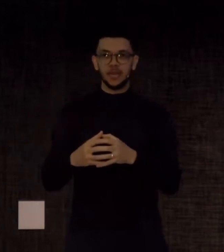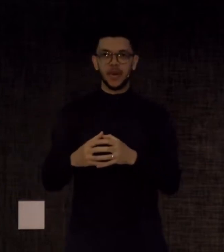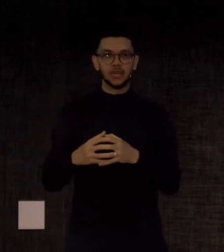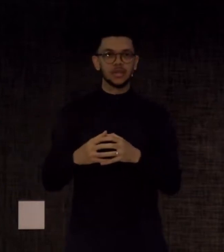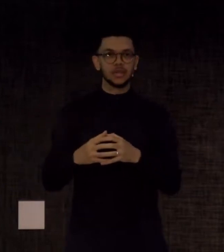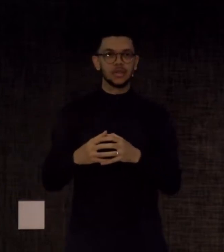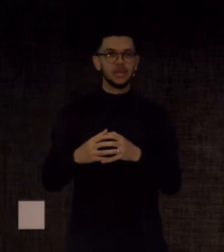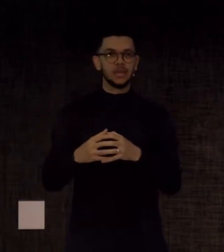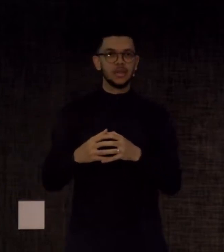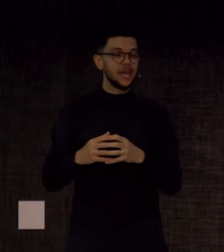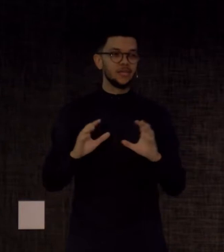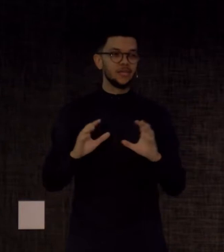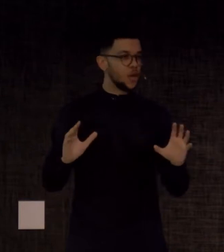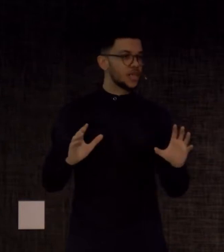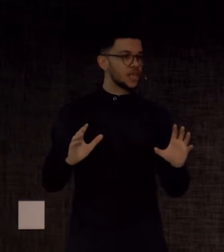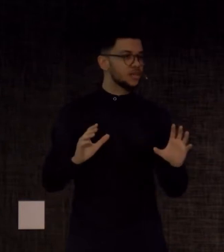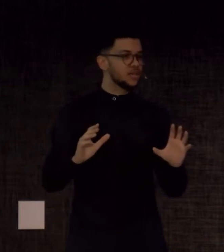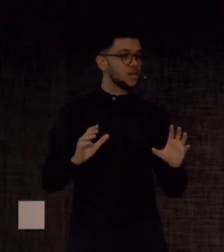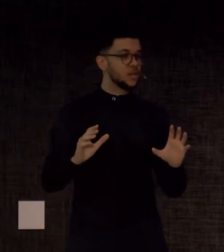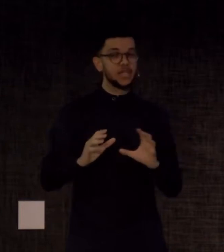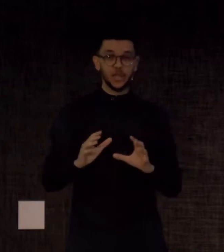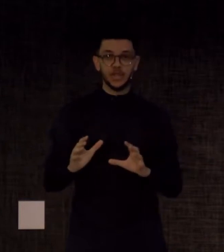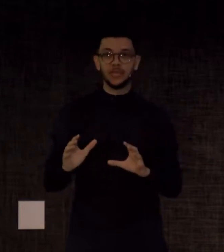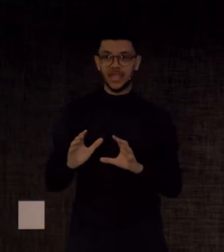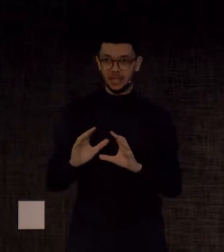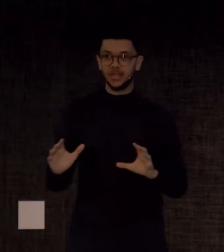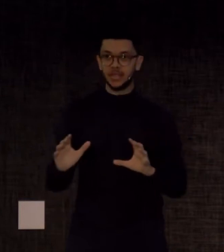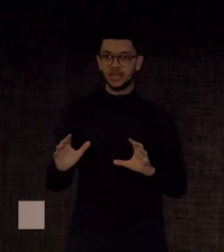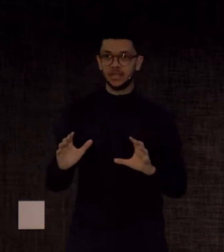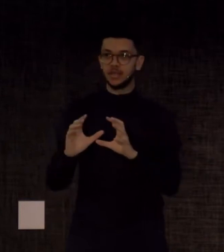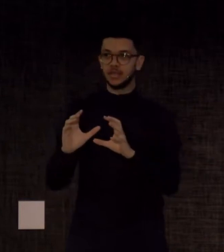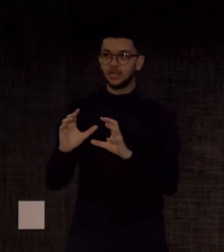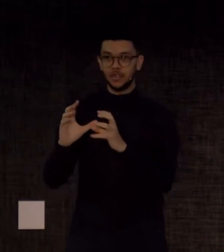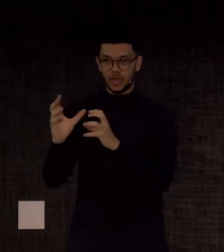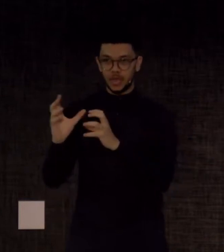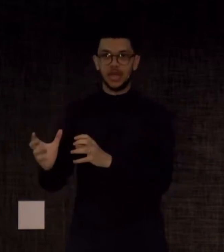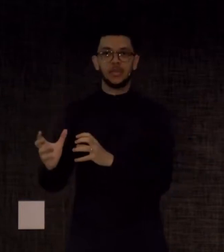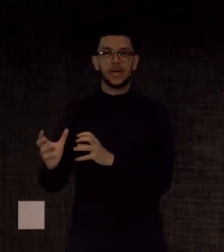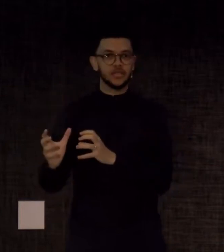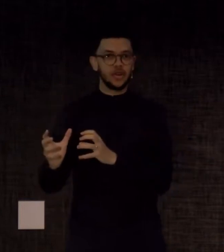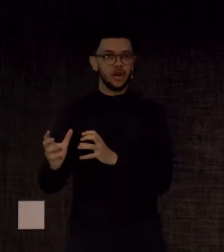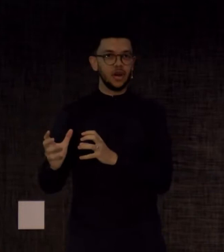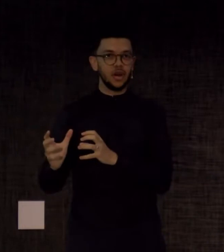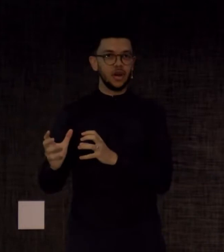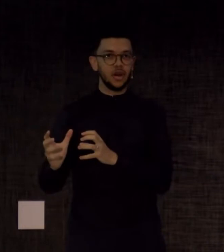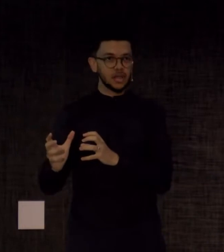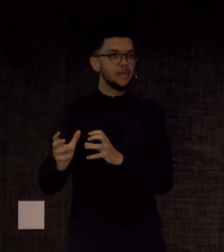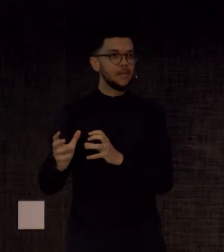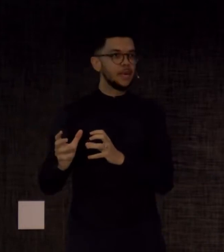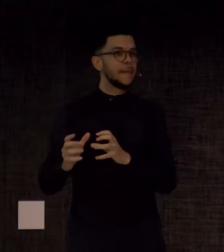is about, okay, you know what? We need to do something different, because we've been talking about this for a long